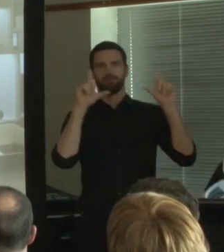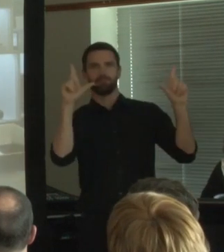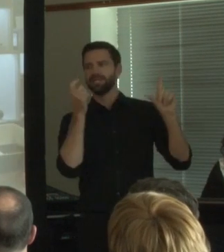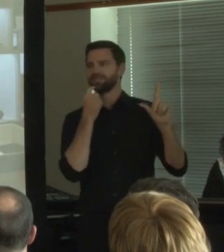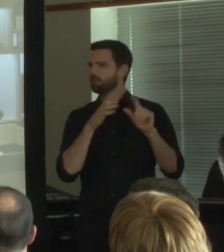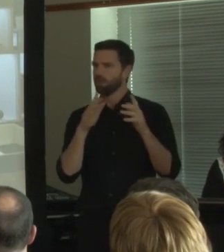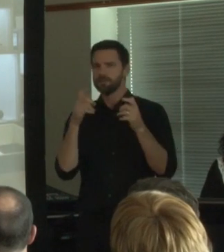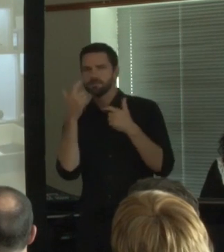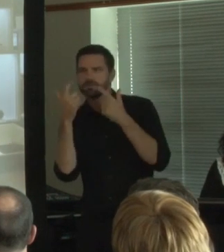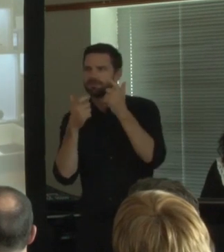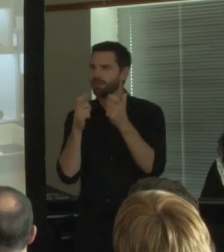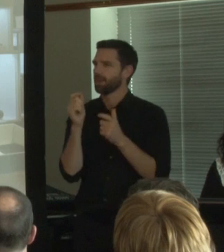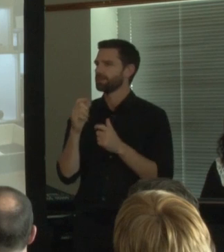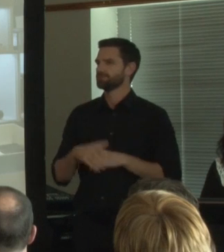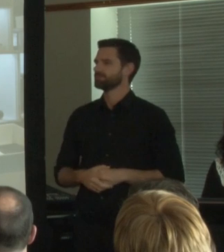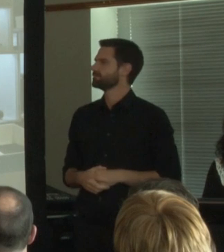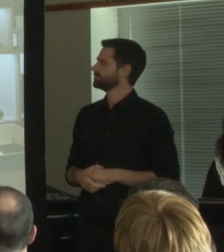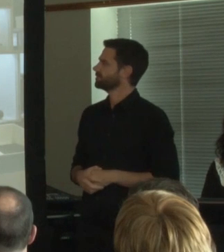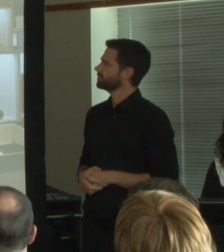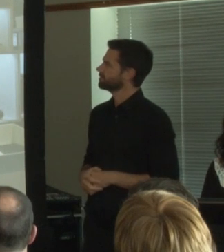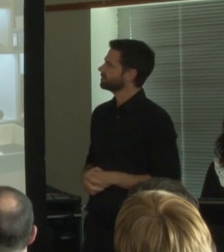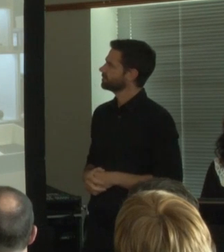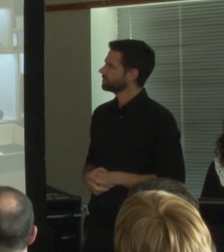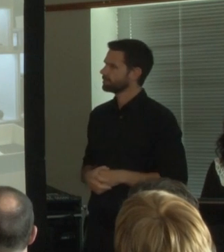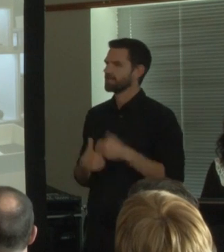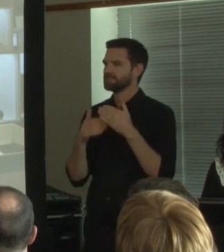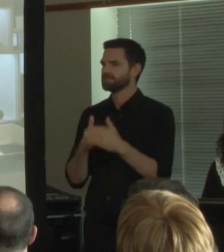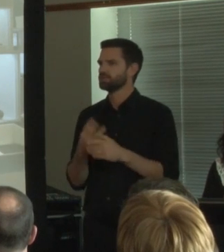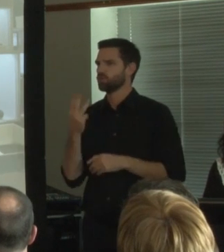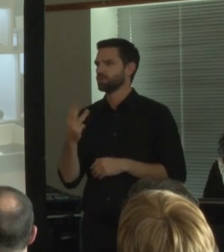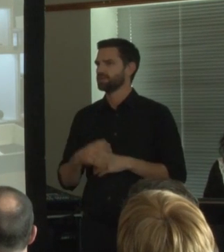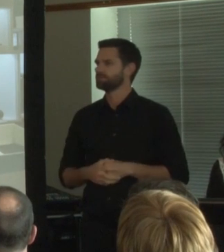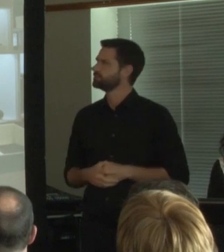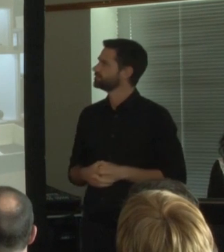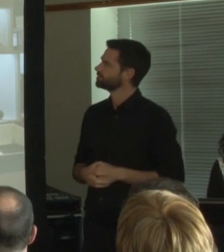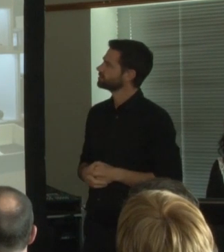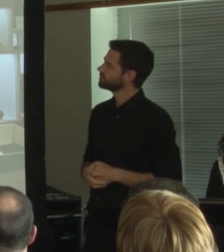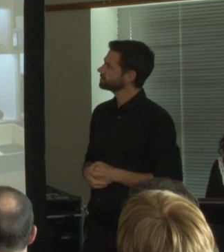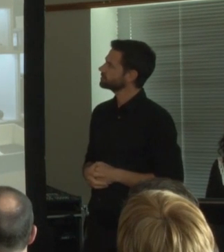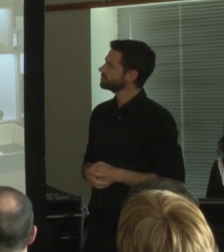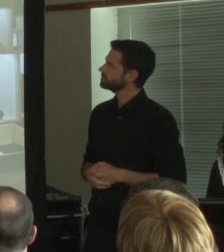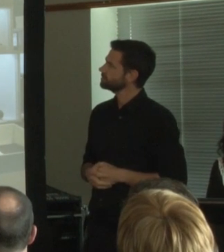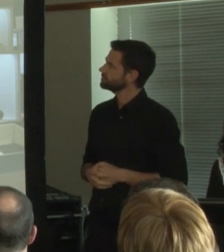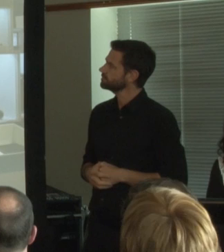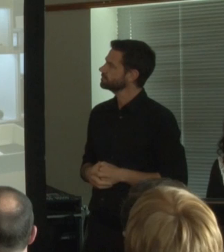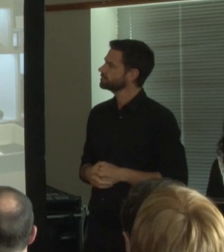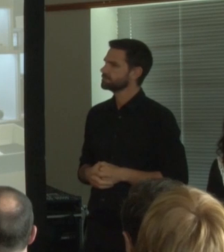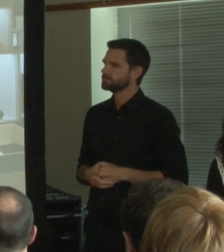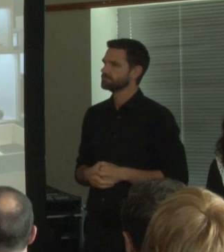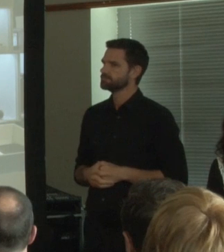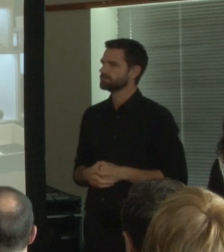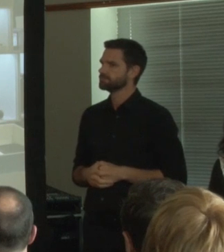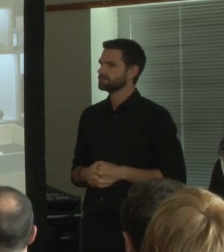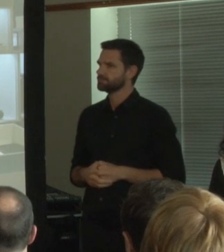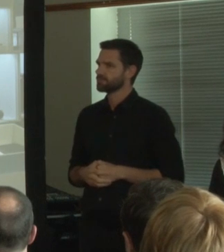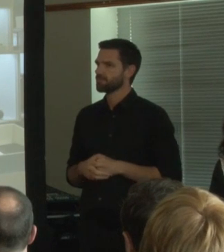to find. We also have, for stage three, we've got various things, but a participation sculpture, which provides a platform for